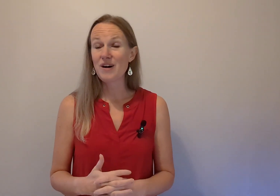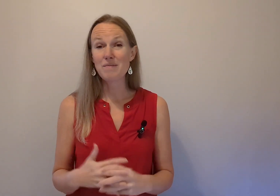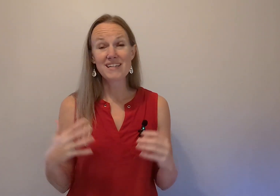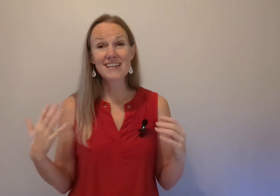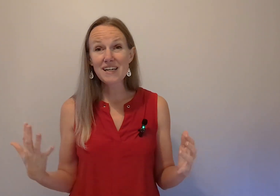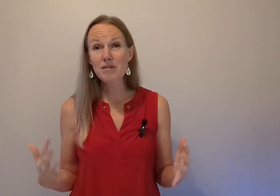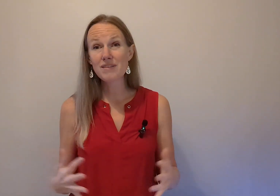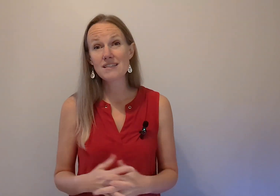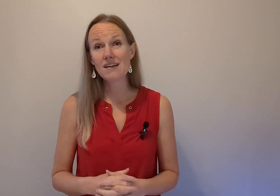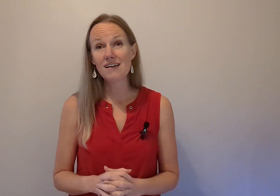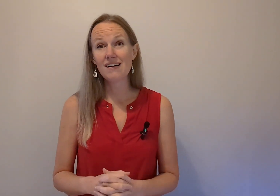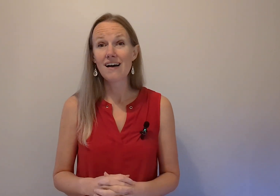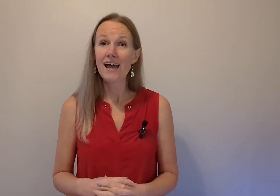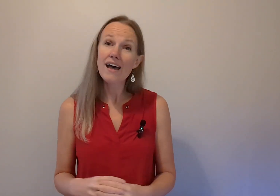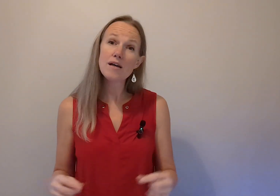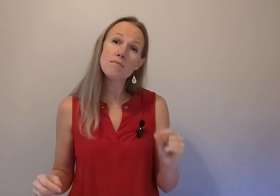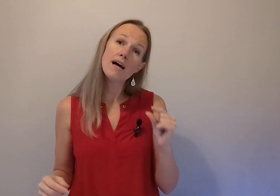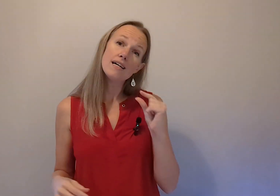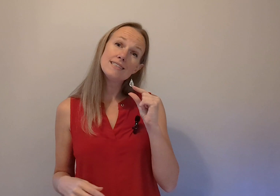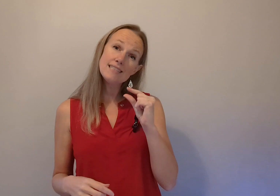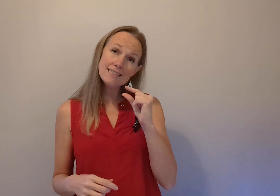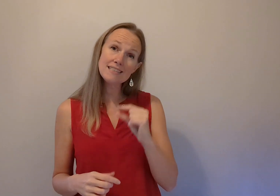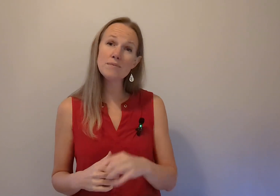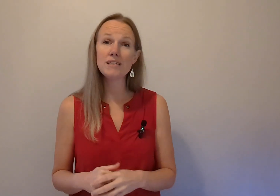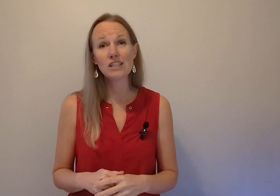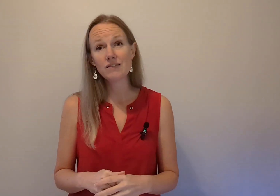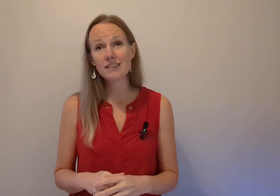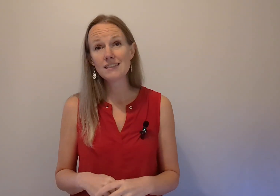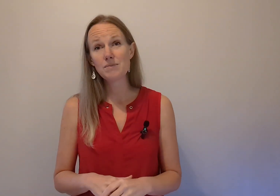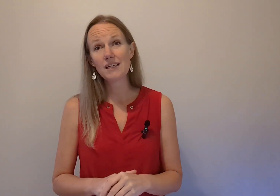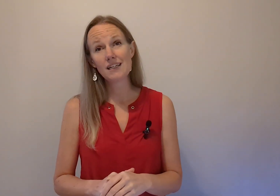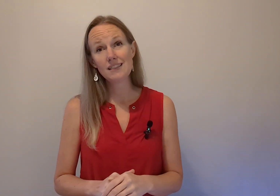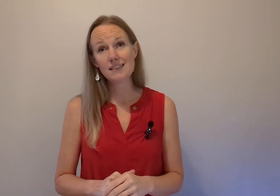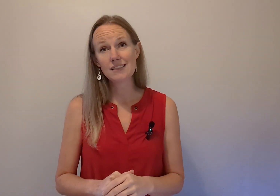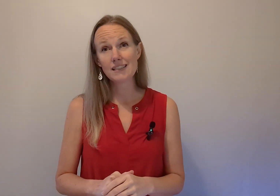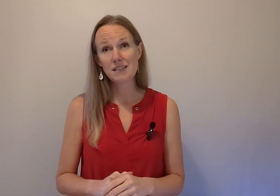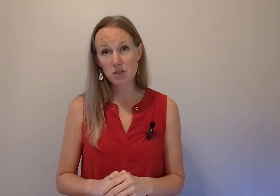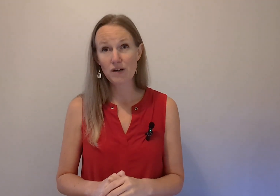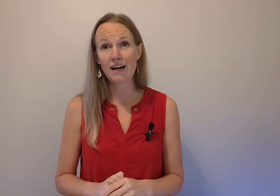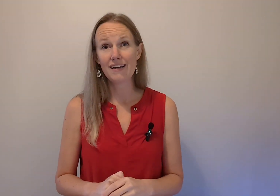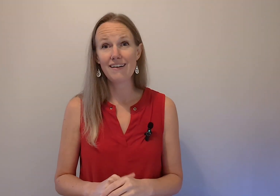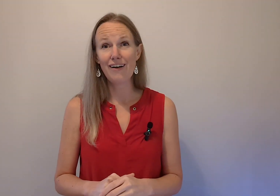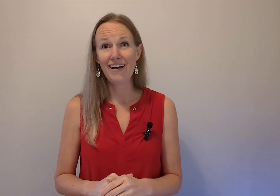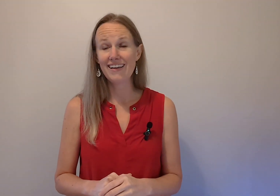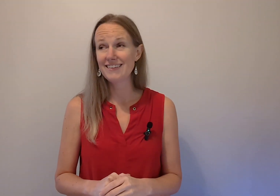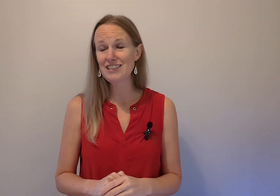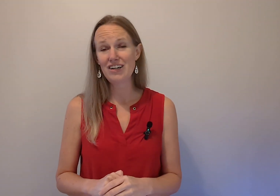I'm excited about this song. I am a teensy bit nervous because I seem to cry a lot in this song.